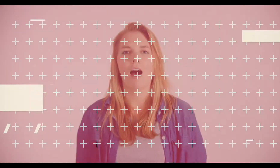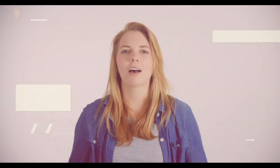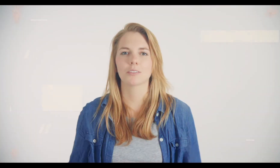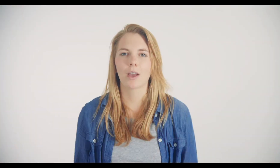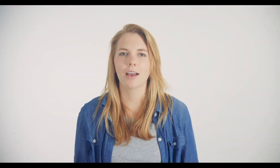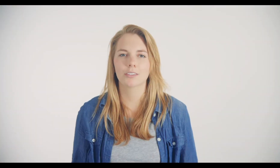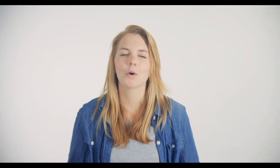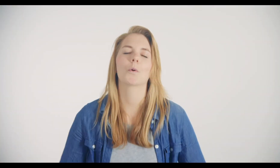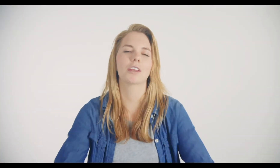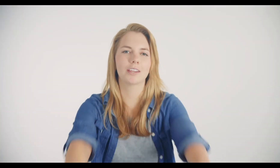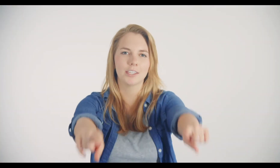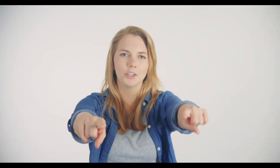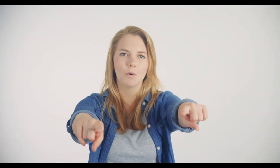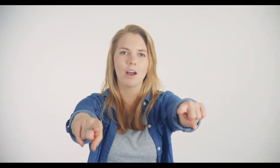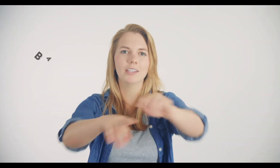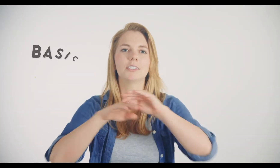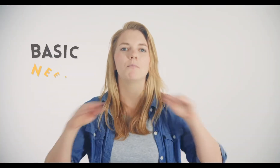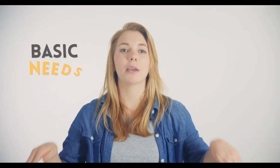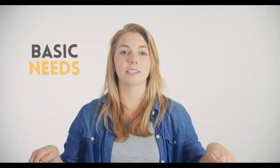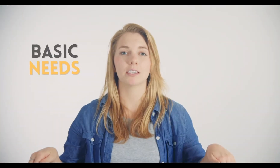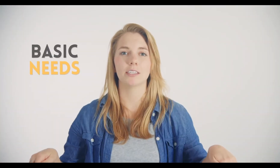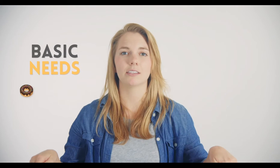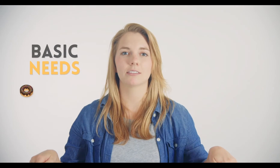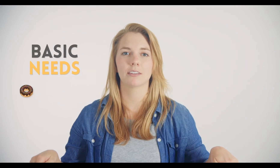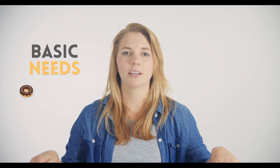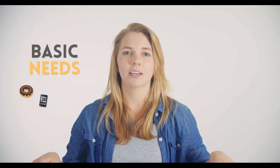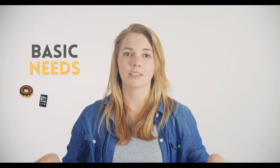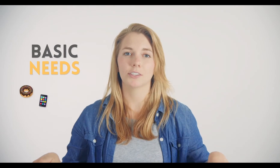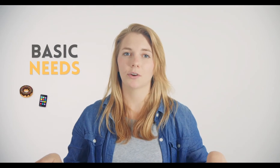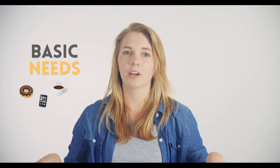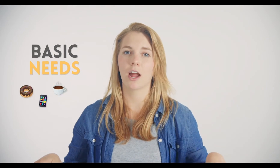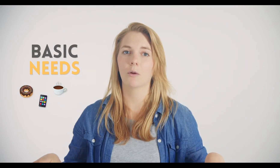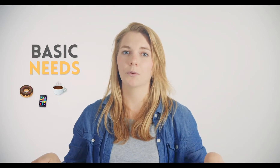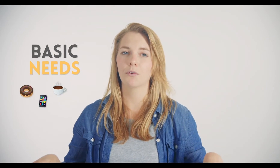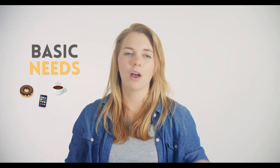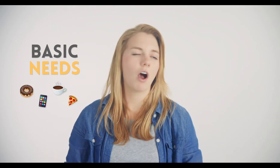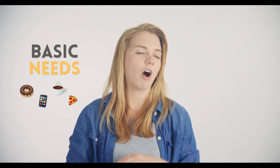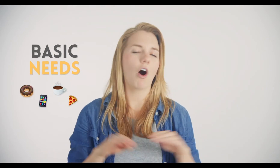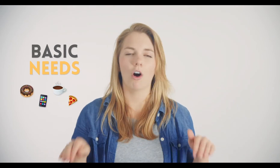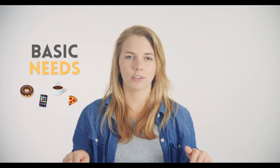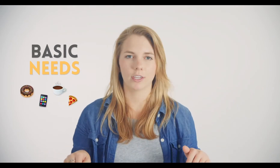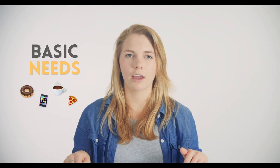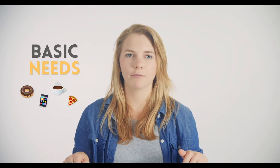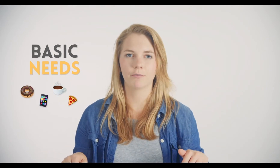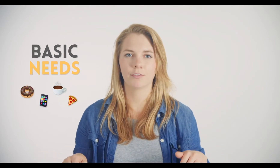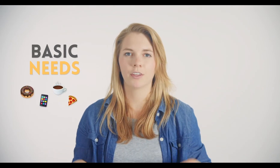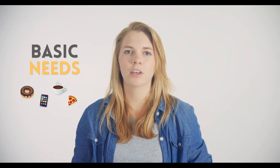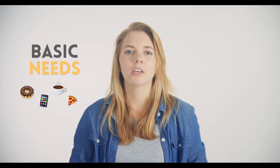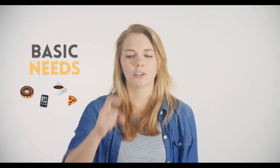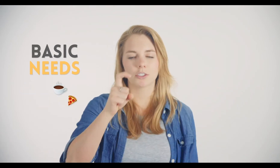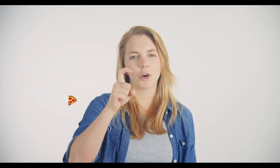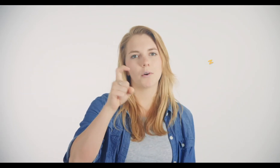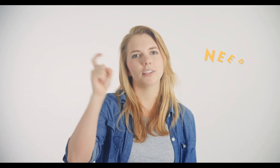Awesome, guys. We're going to continue on to basic needs because these are going to help you all the time. So let's go with